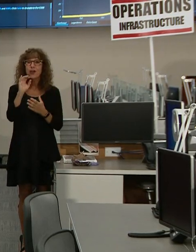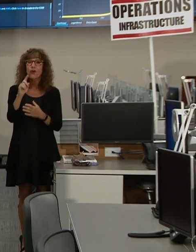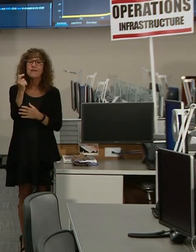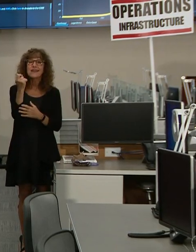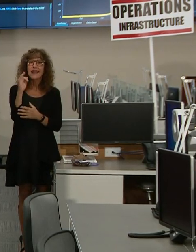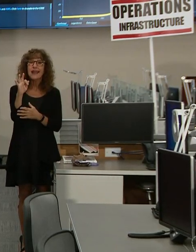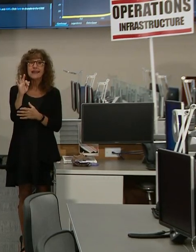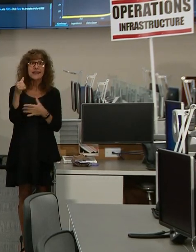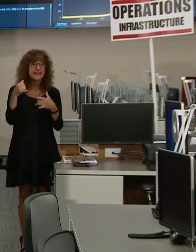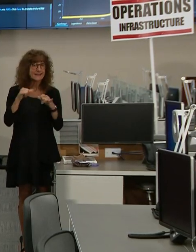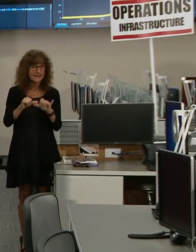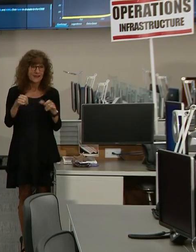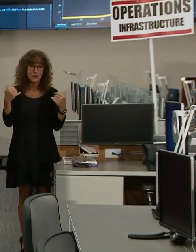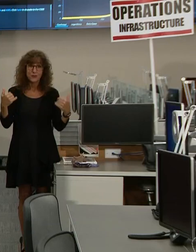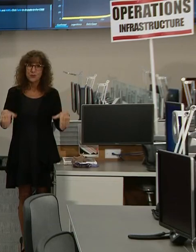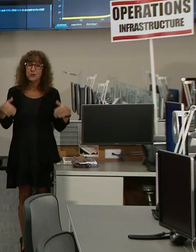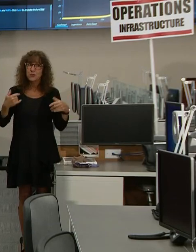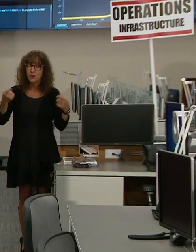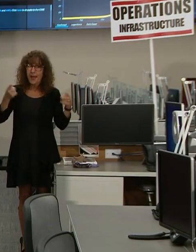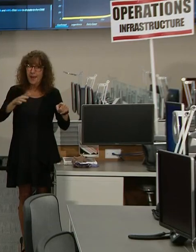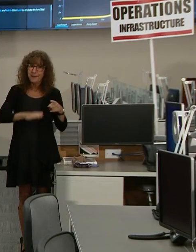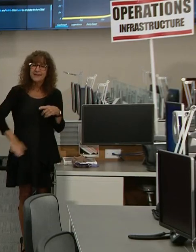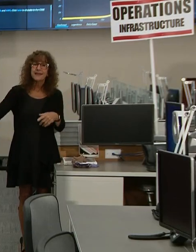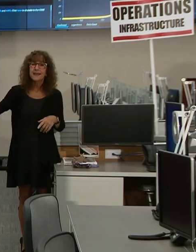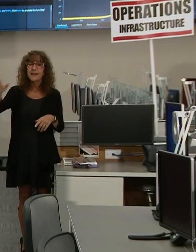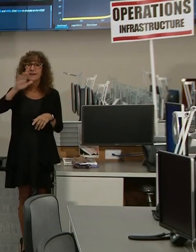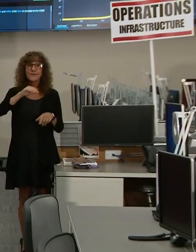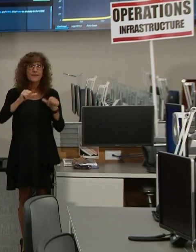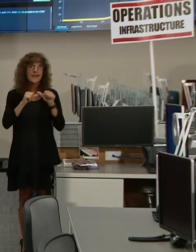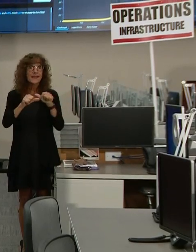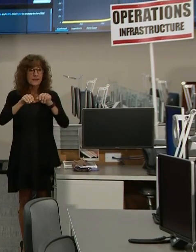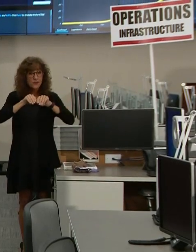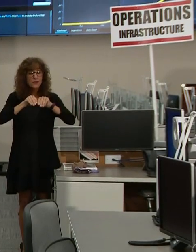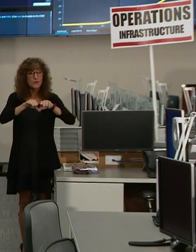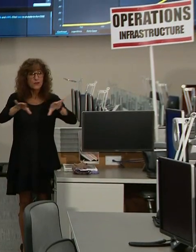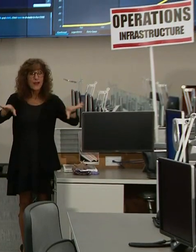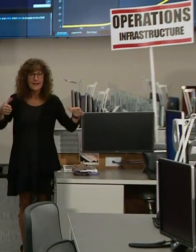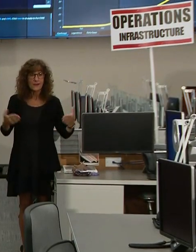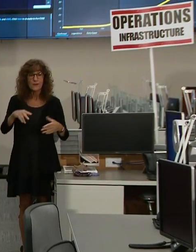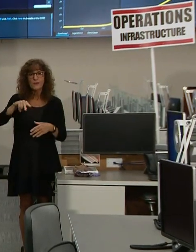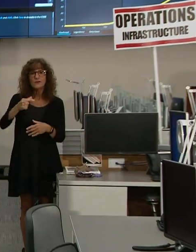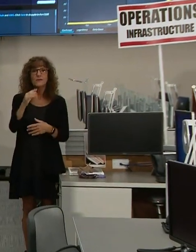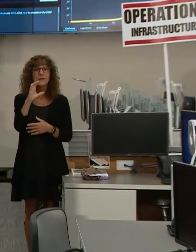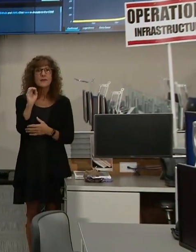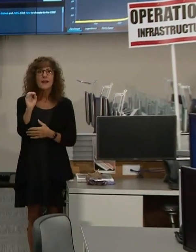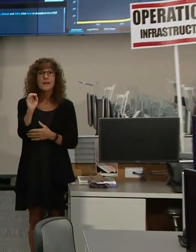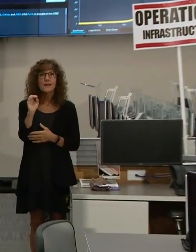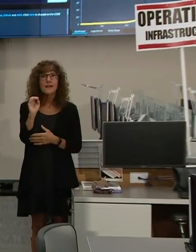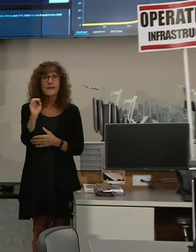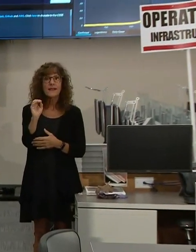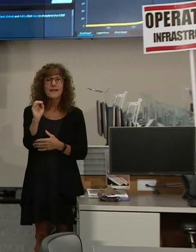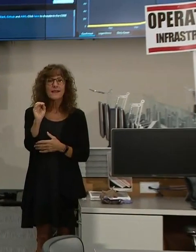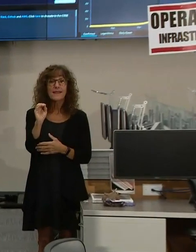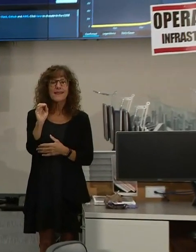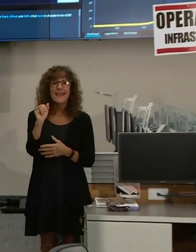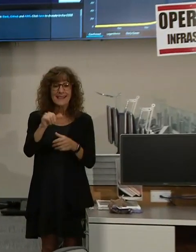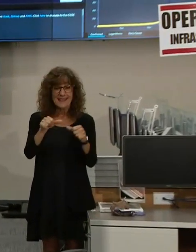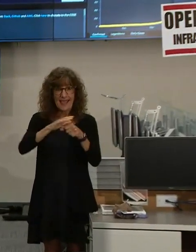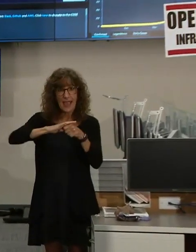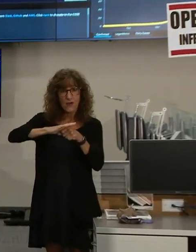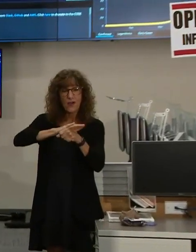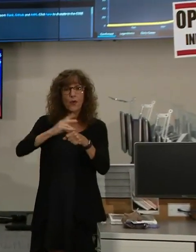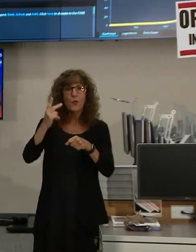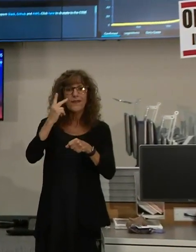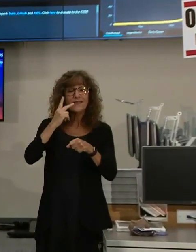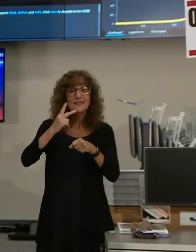COVID-19 is still very much around us. It continues to spread in Prince George's County. As a region, we've seen